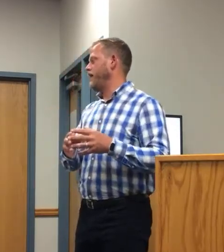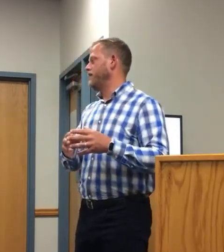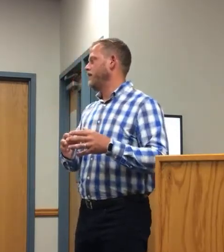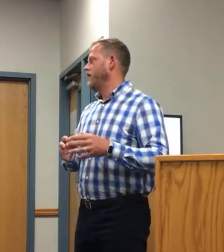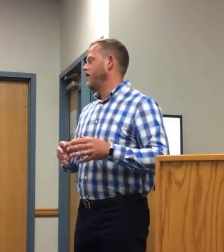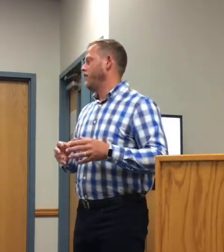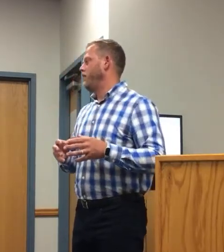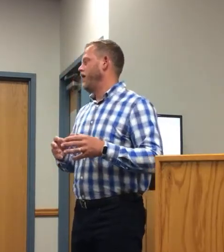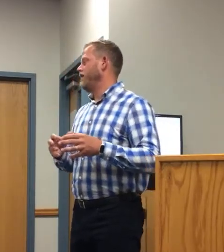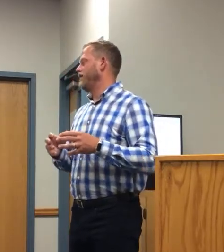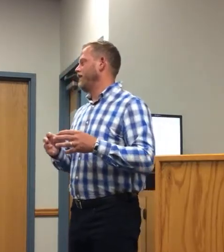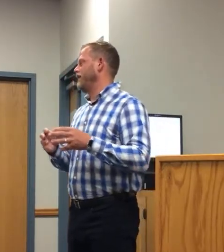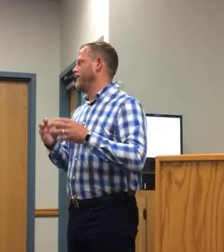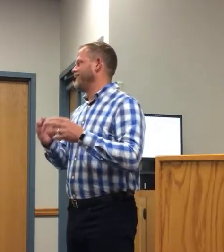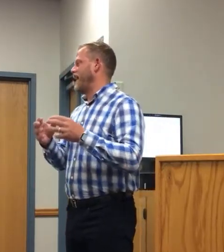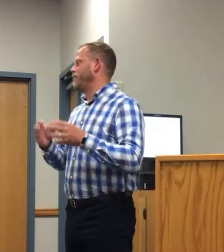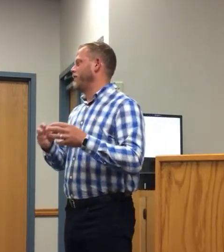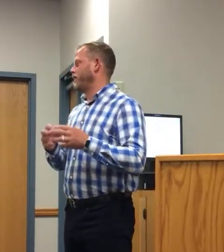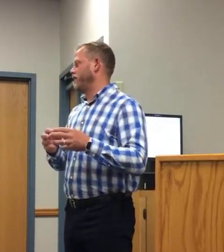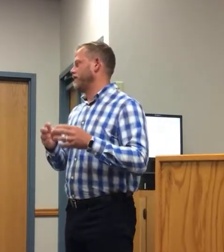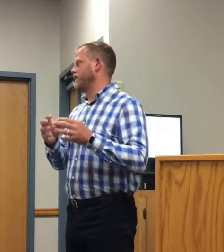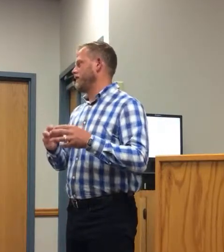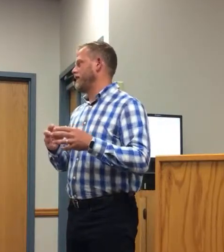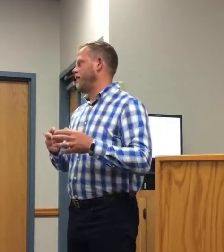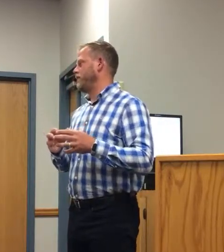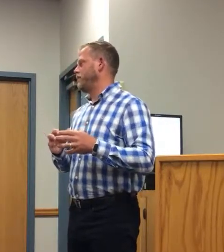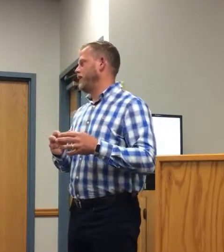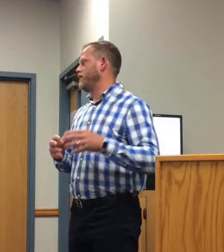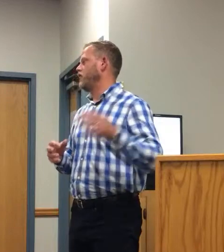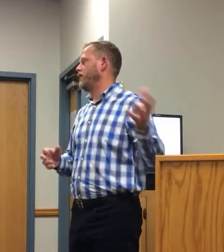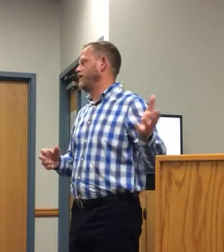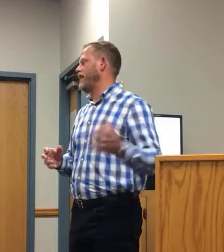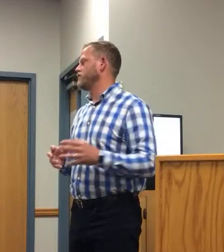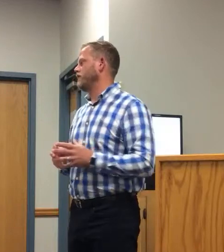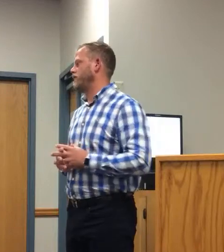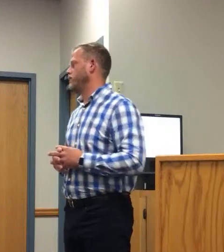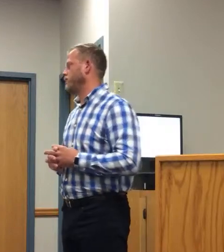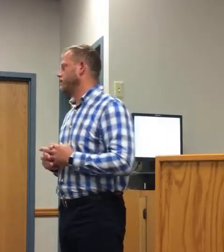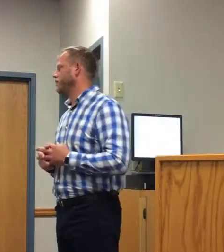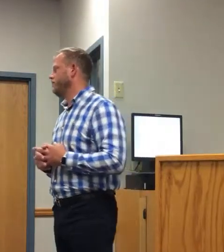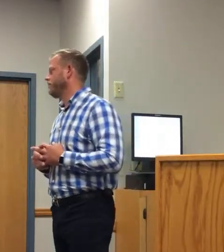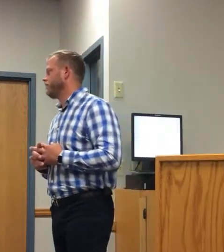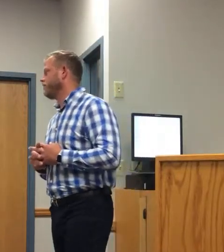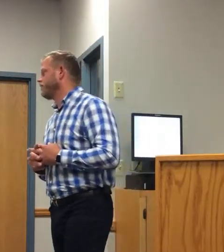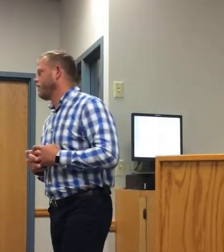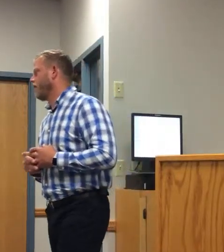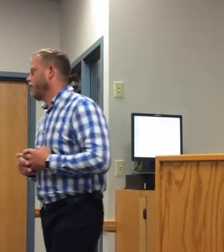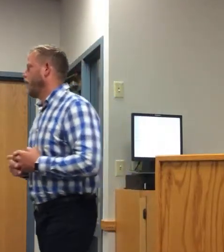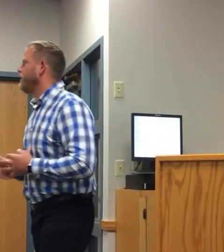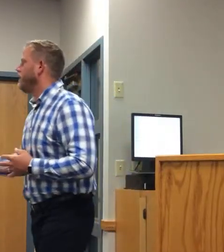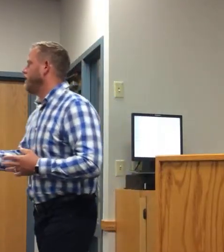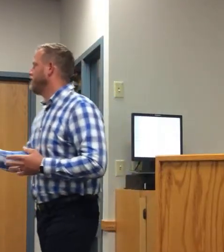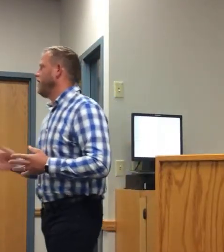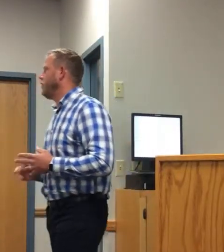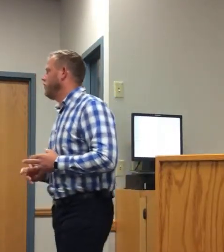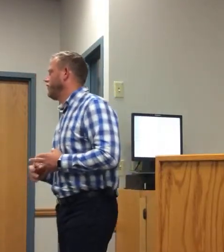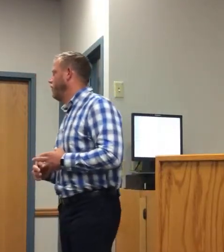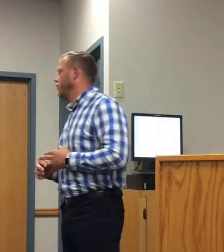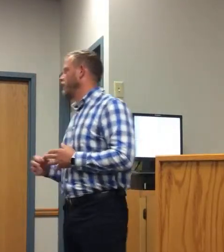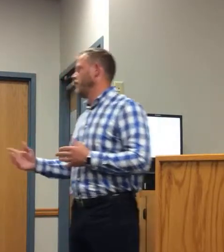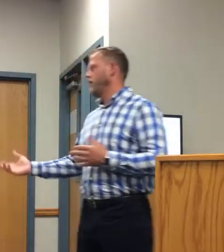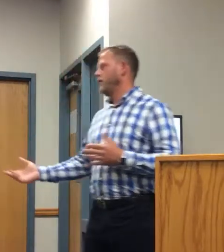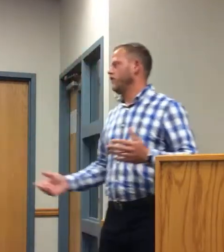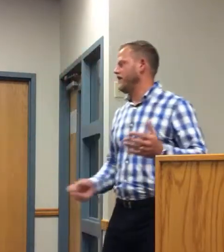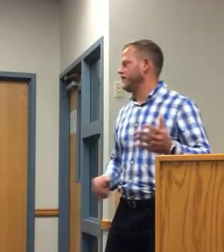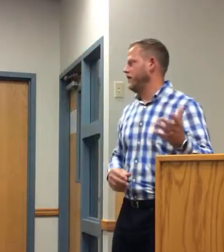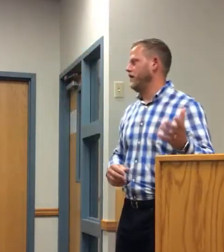and debate, but the type of forensics and the type of debate that our kids actually do. And the same goes